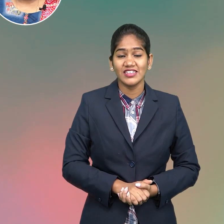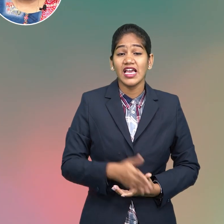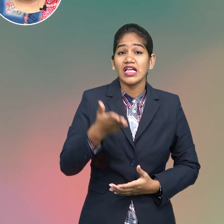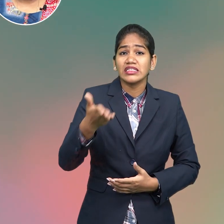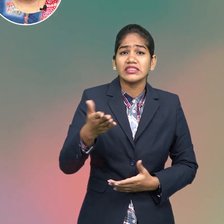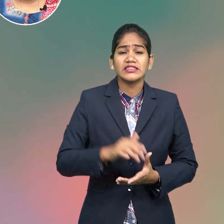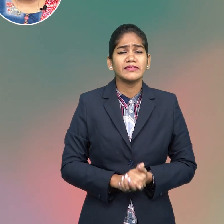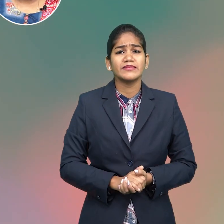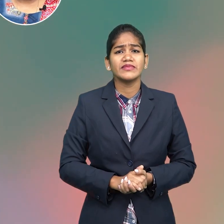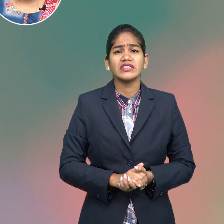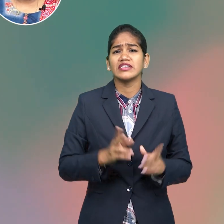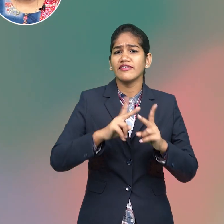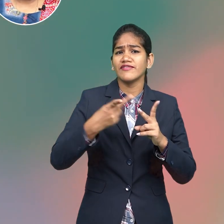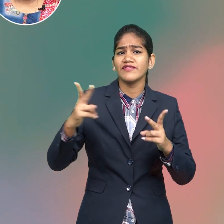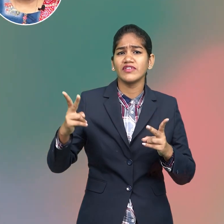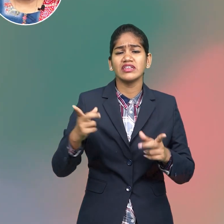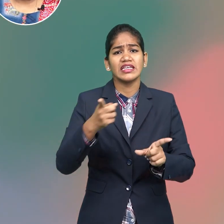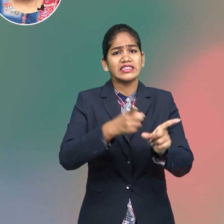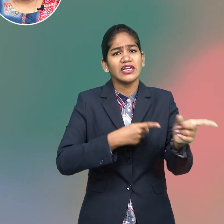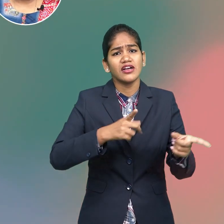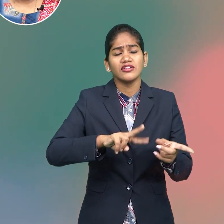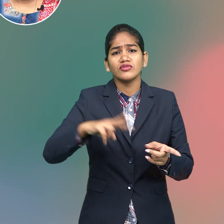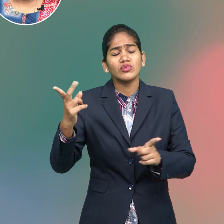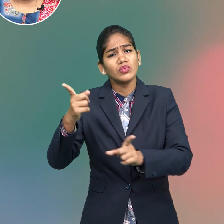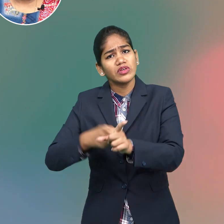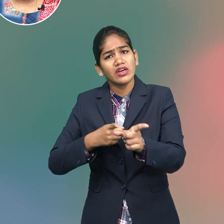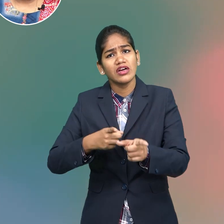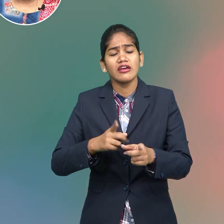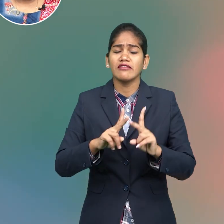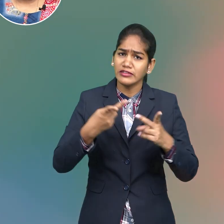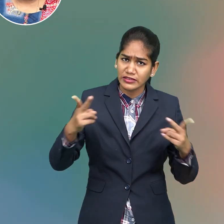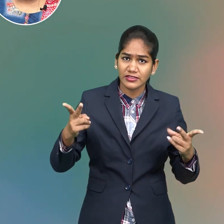There will be a variations from year to year,